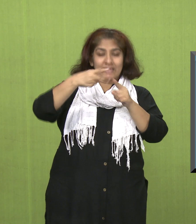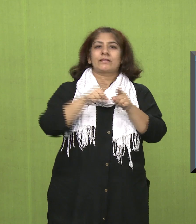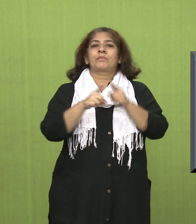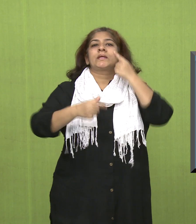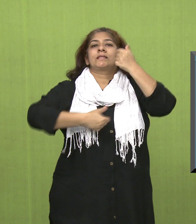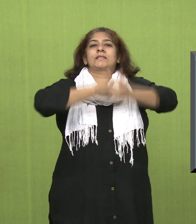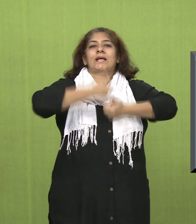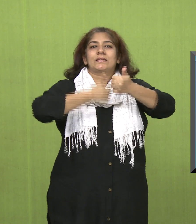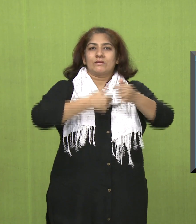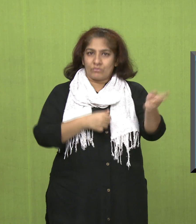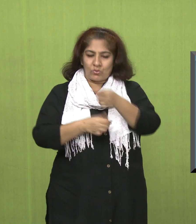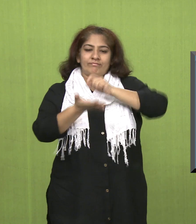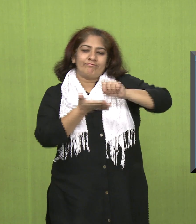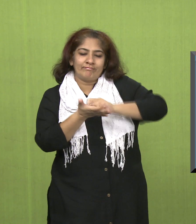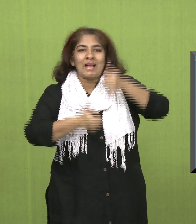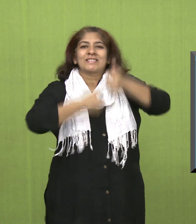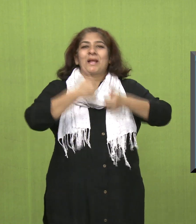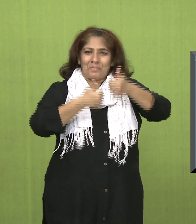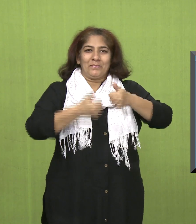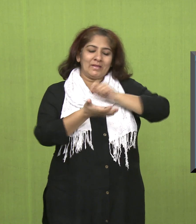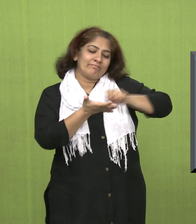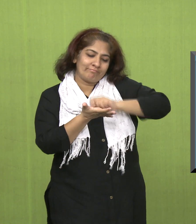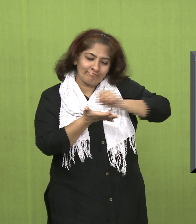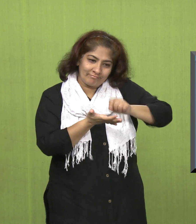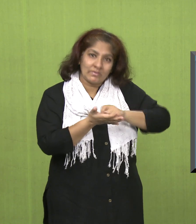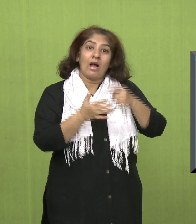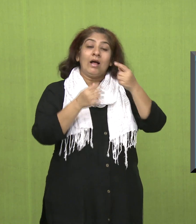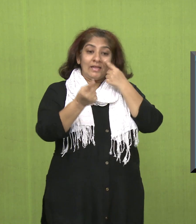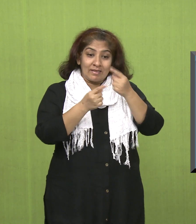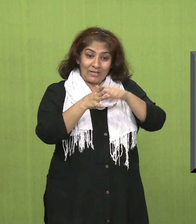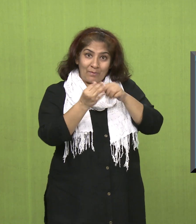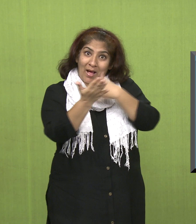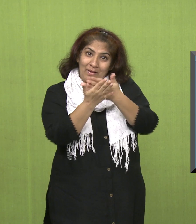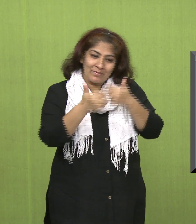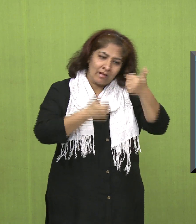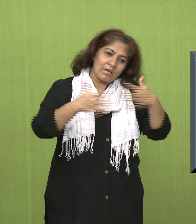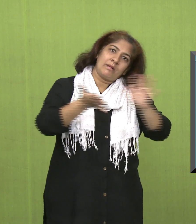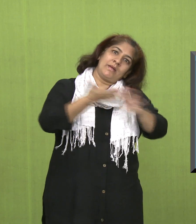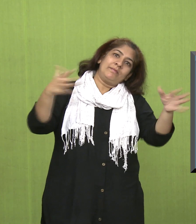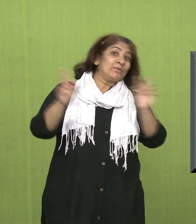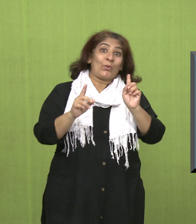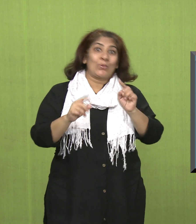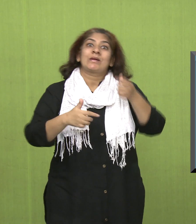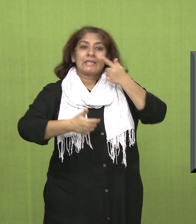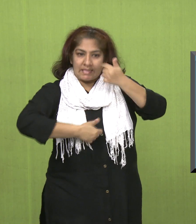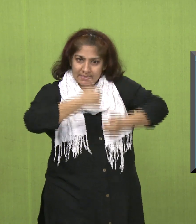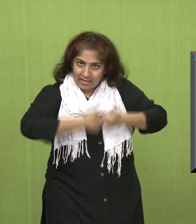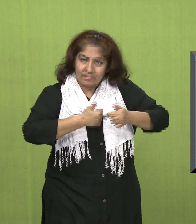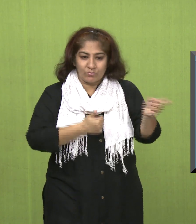particular post. So, we have to screen the applicants and we have to screen the applications. And